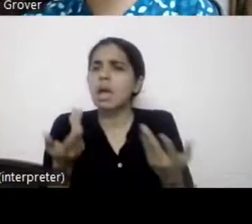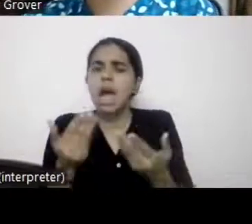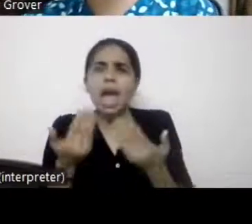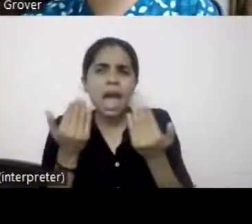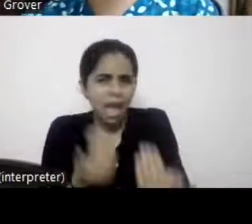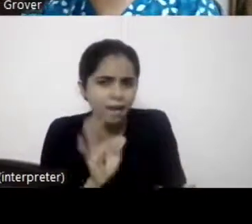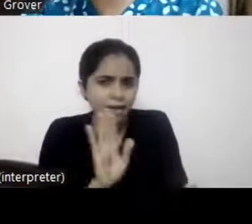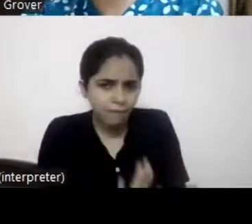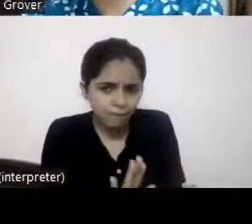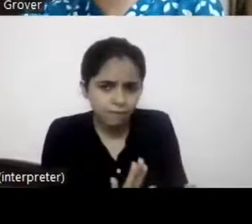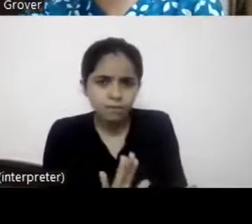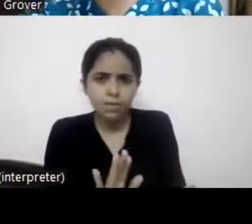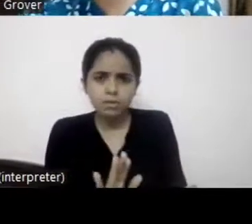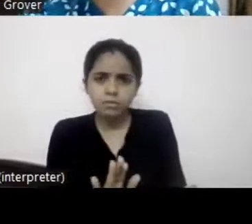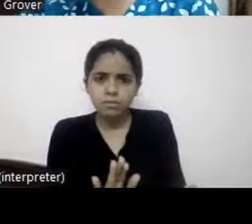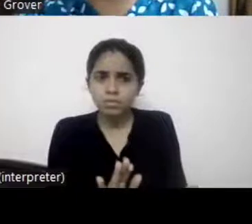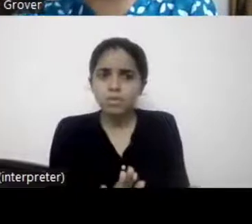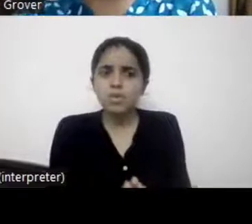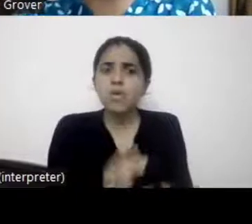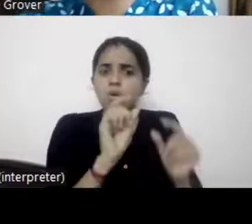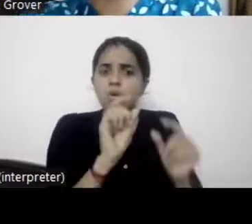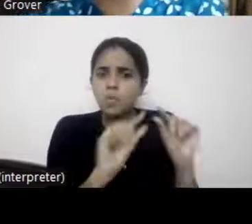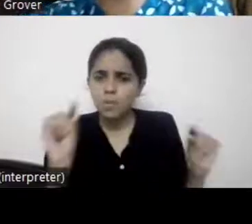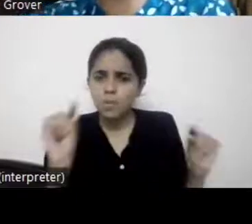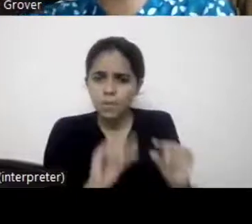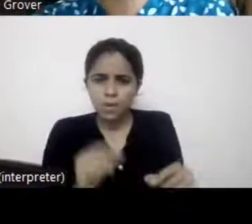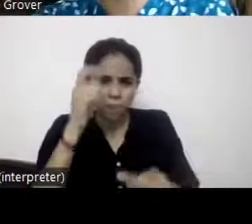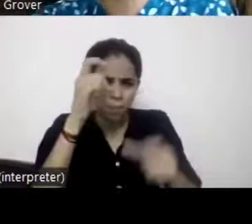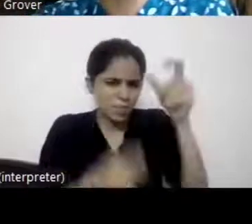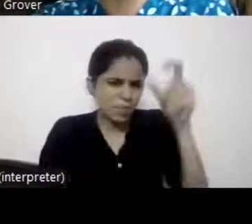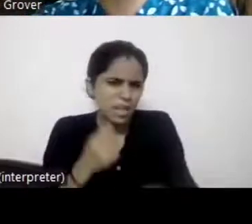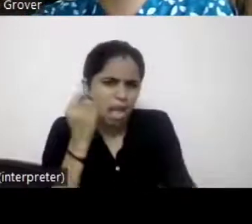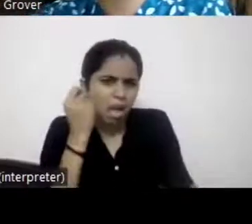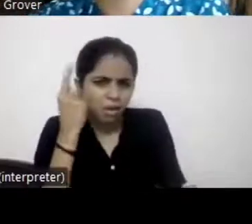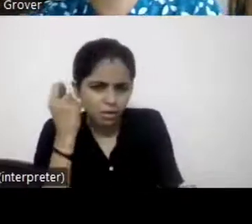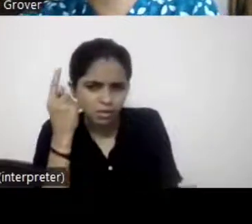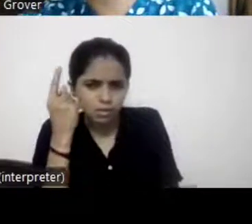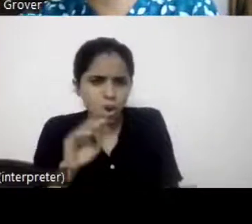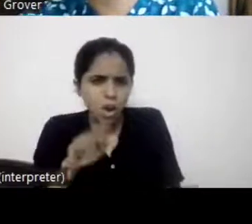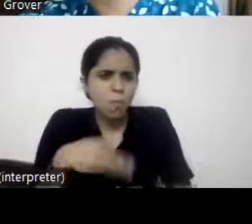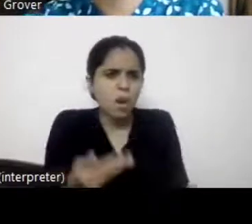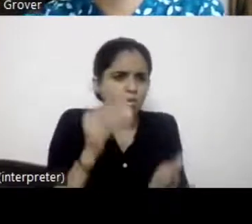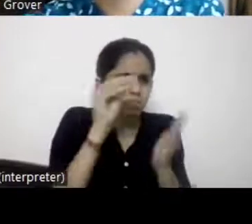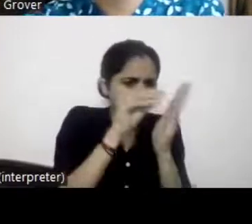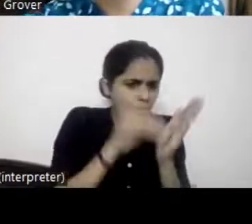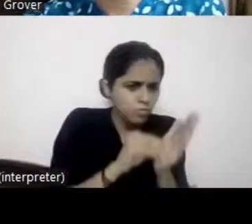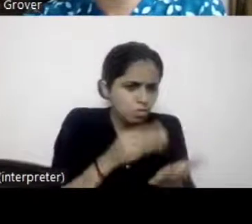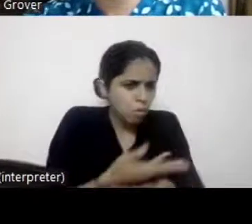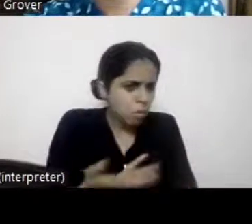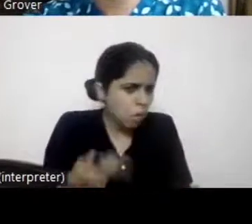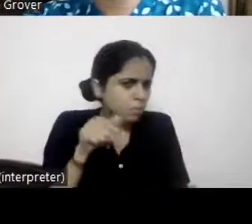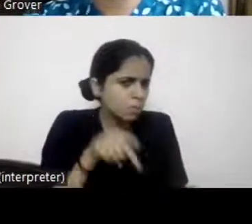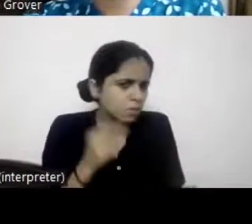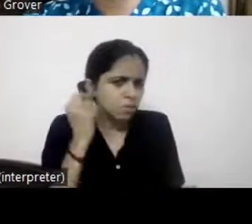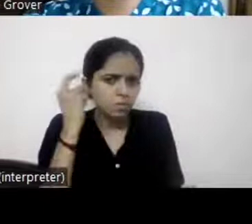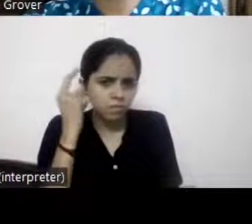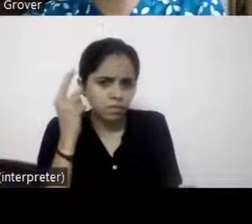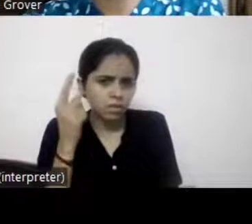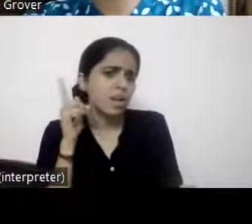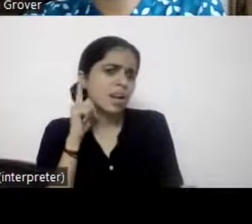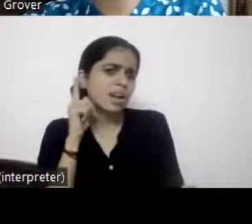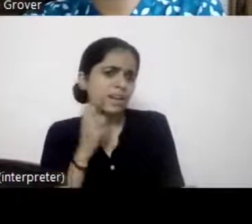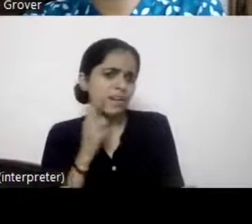cannot be disentangled from questions of what people might understand about those subjects and objects. In the deaf